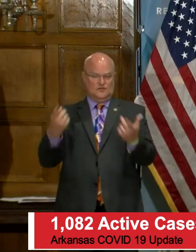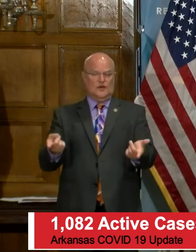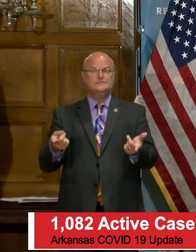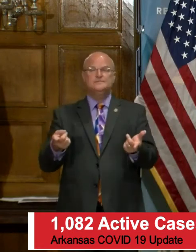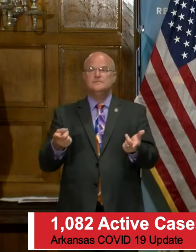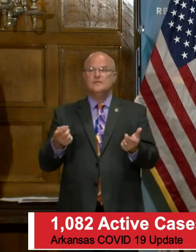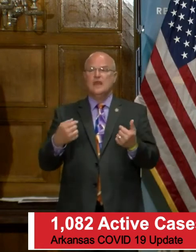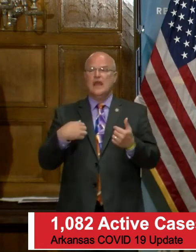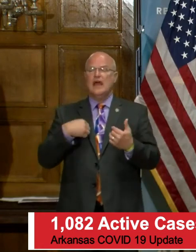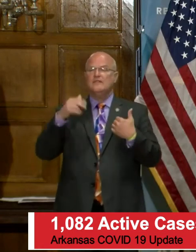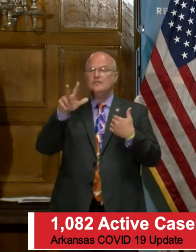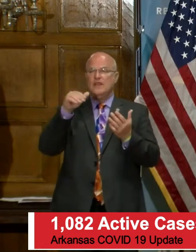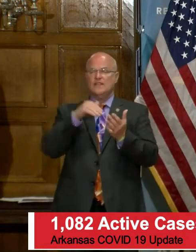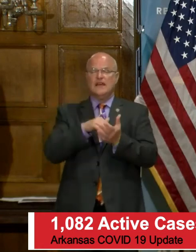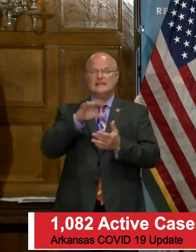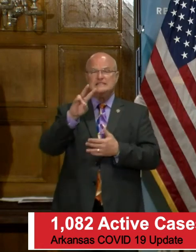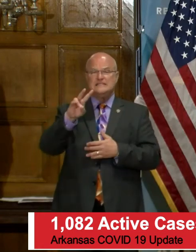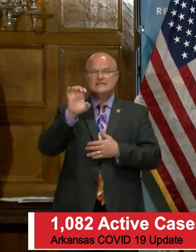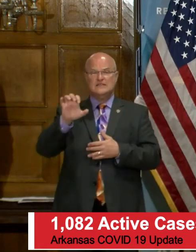We do have